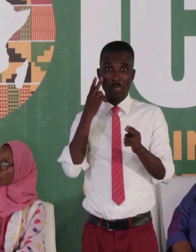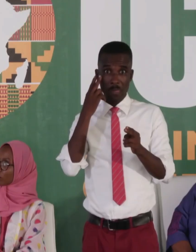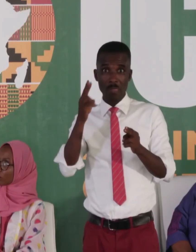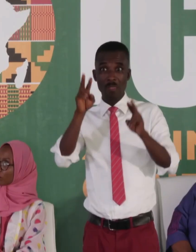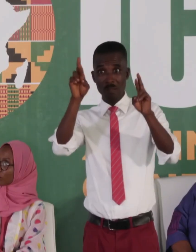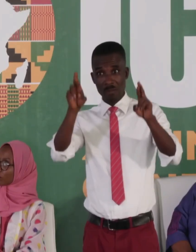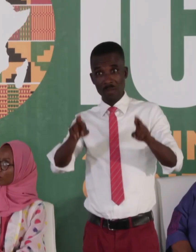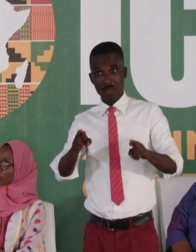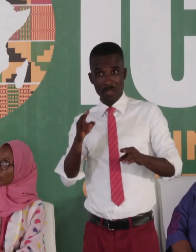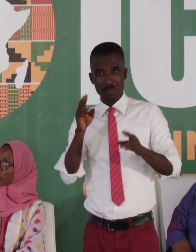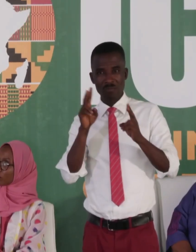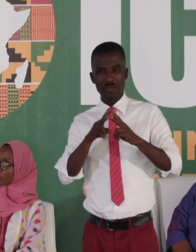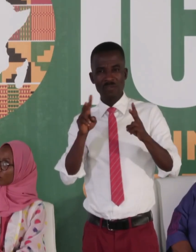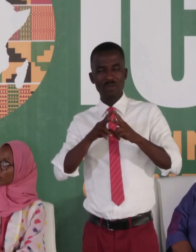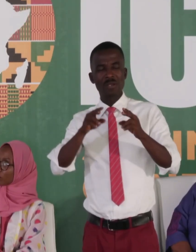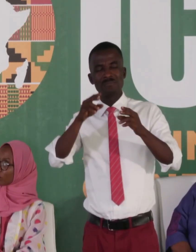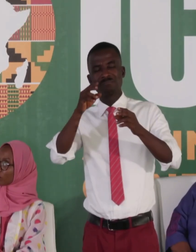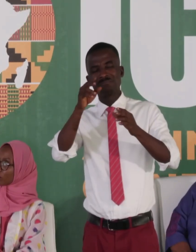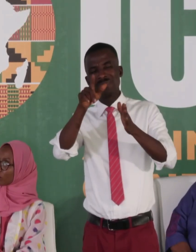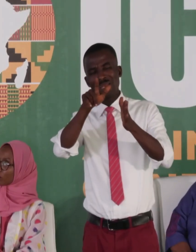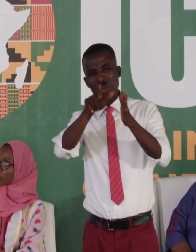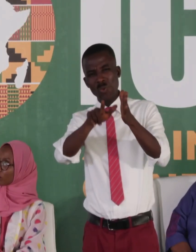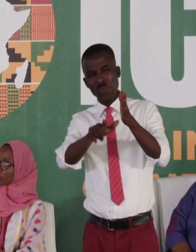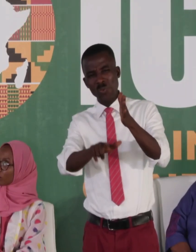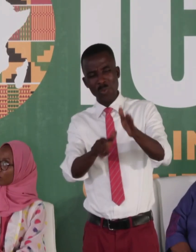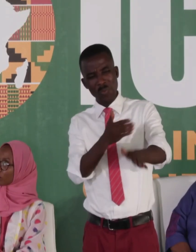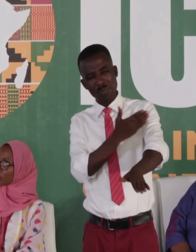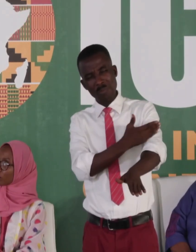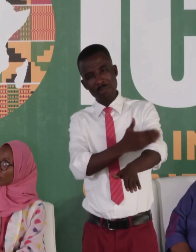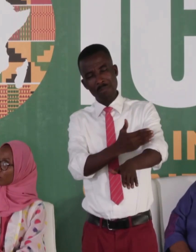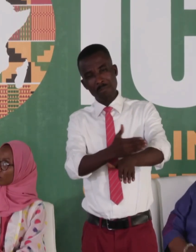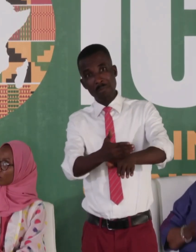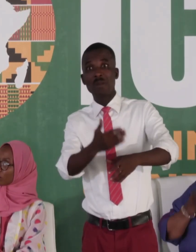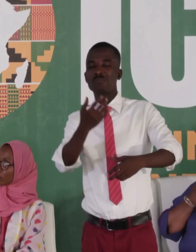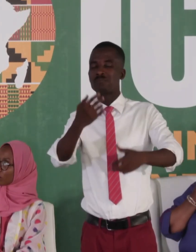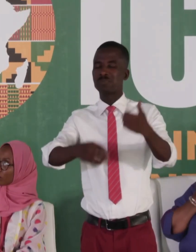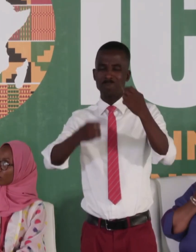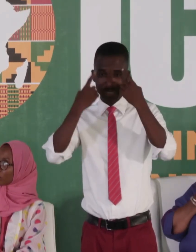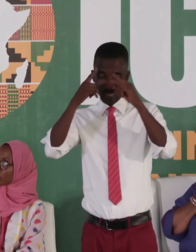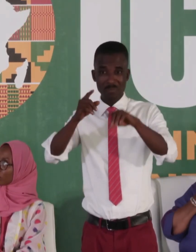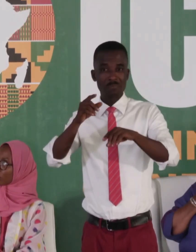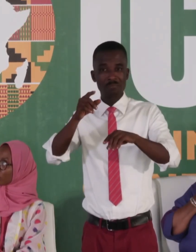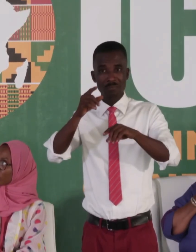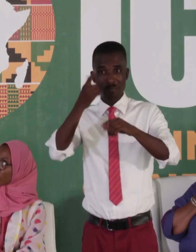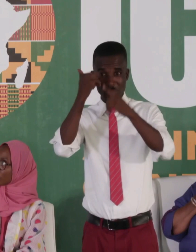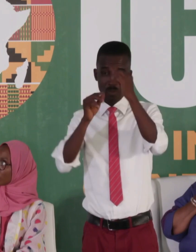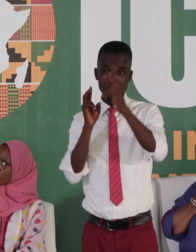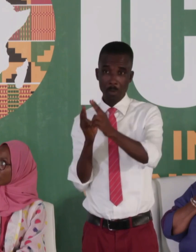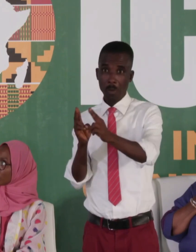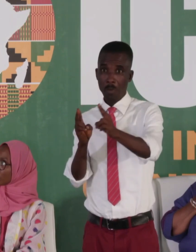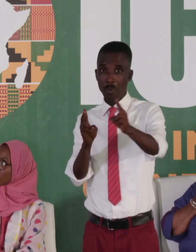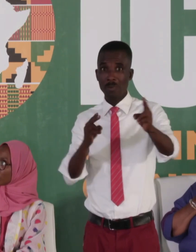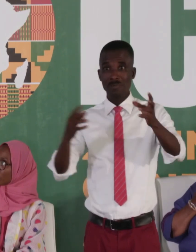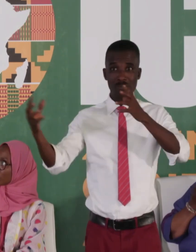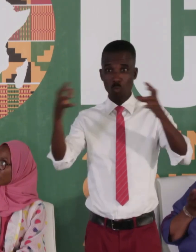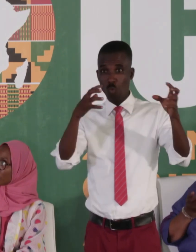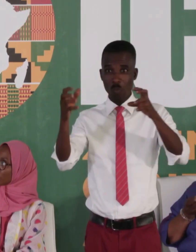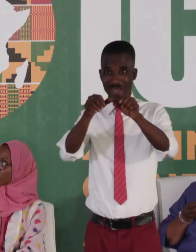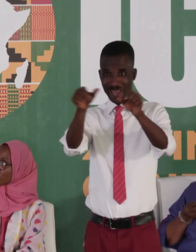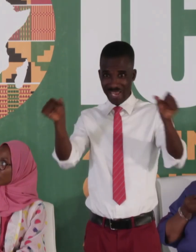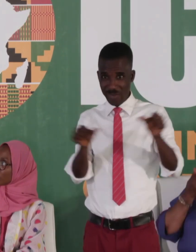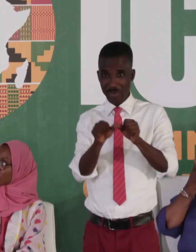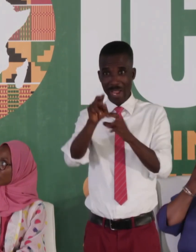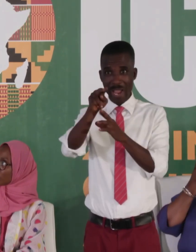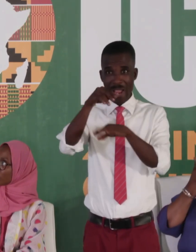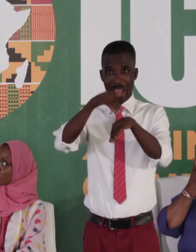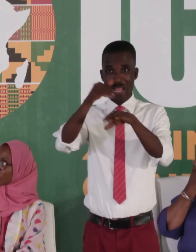a clear decline in HIV service uptake following the onset of the conflict. The ART attendance dropped